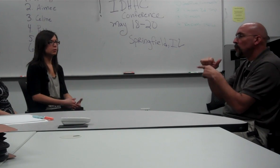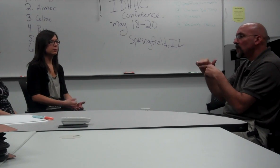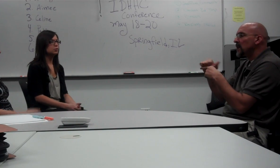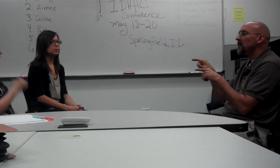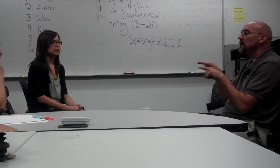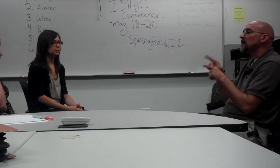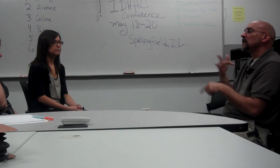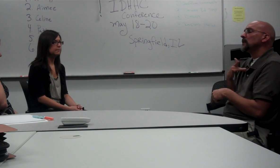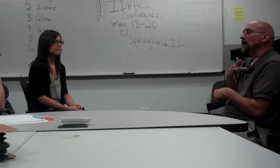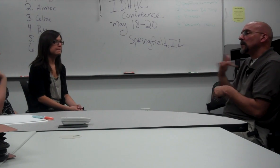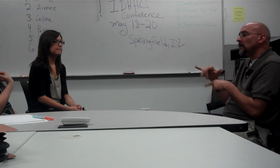training.